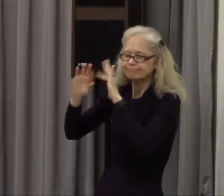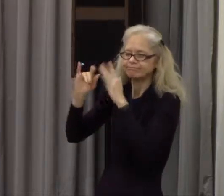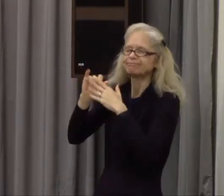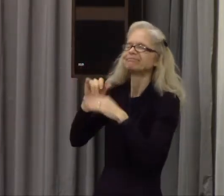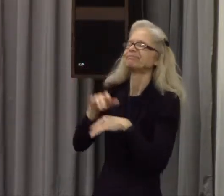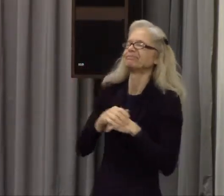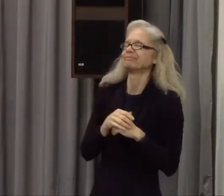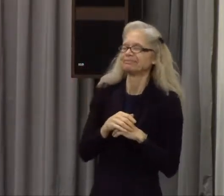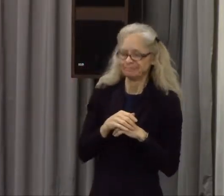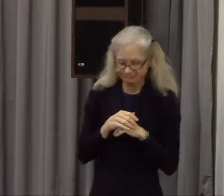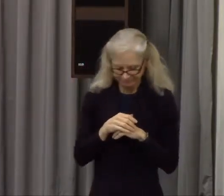of Luke 2.